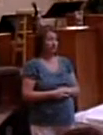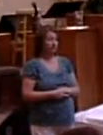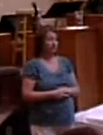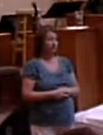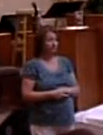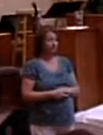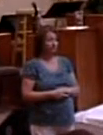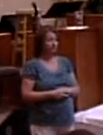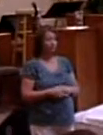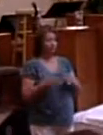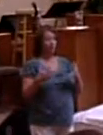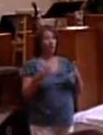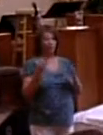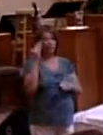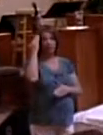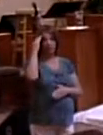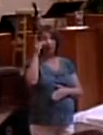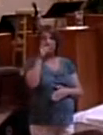already knowing who Jesus is.